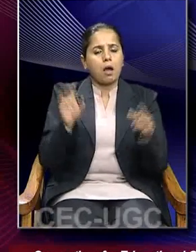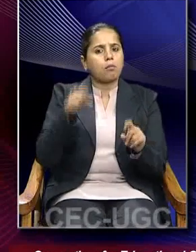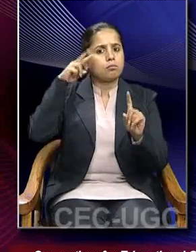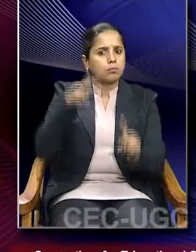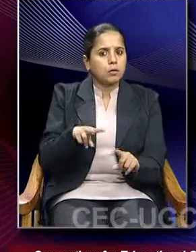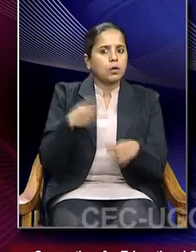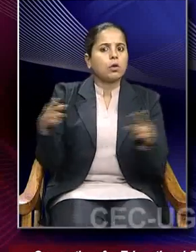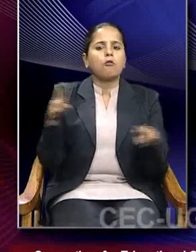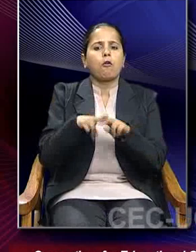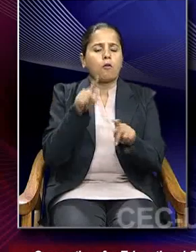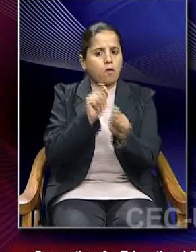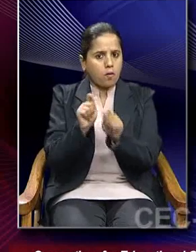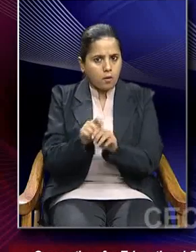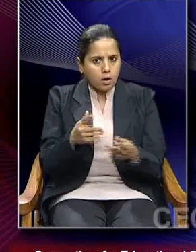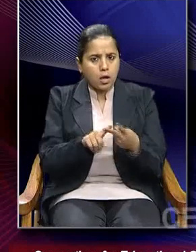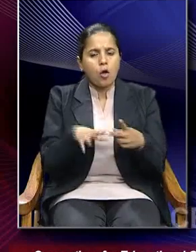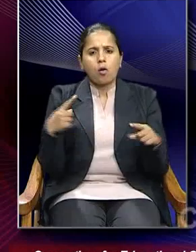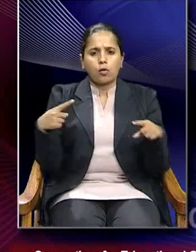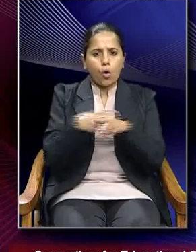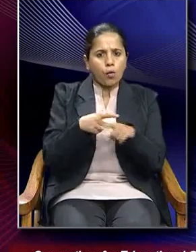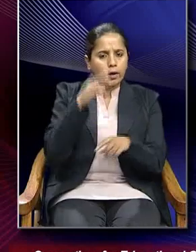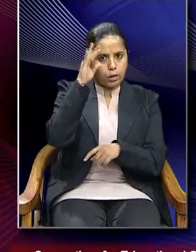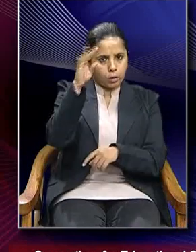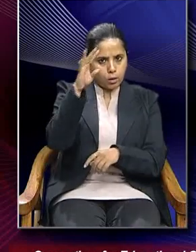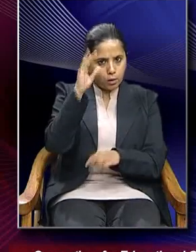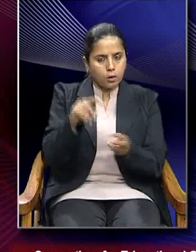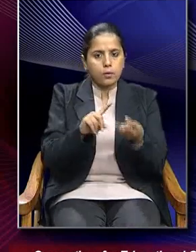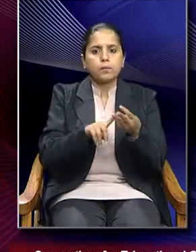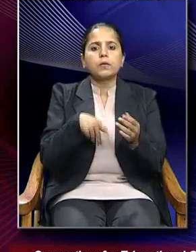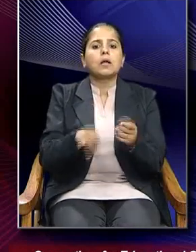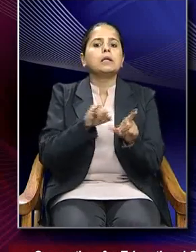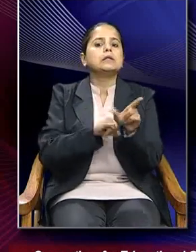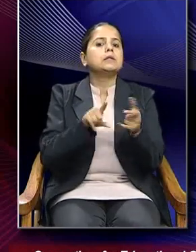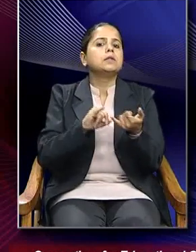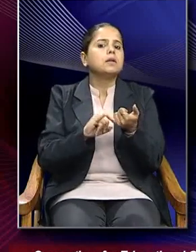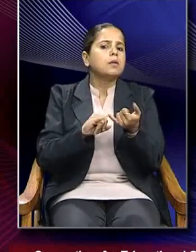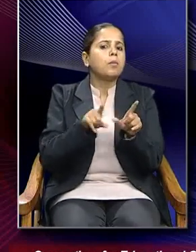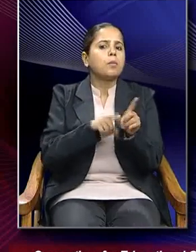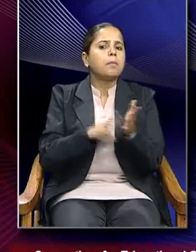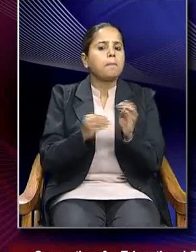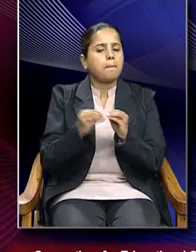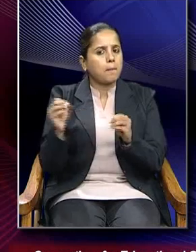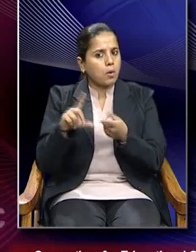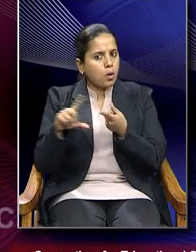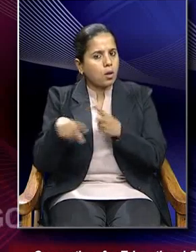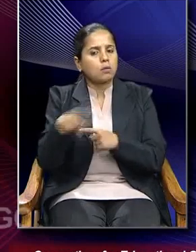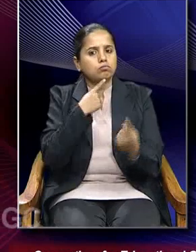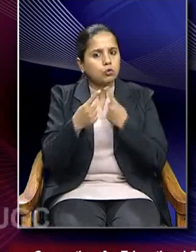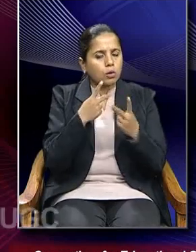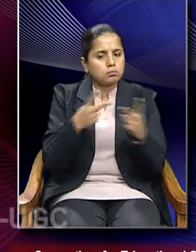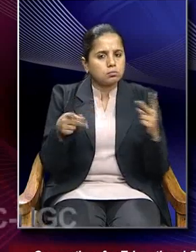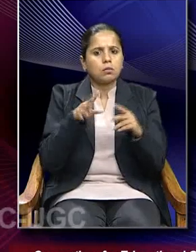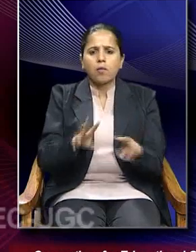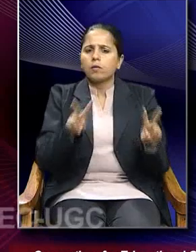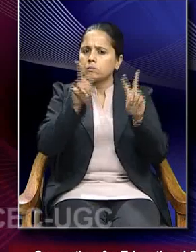like functionalism, conflict theory, symbolic interactionism. All of these